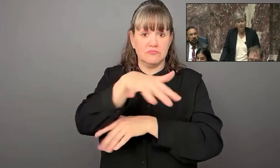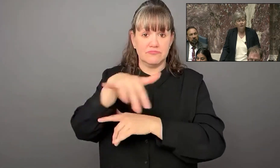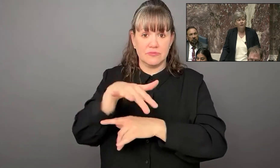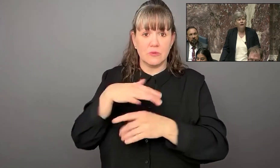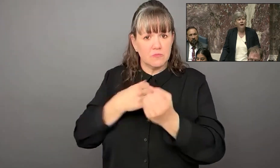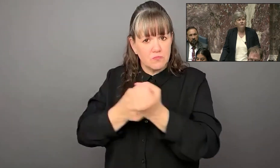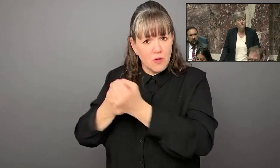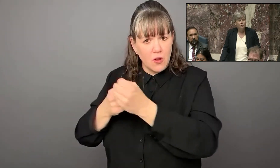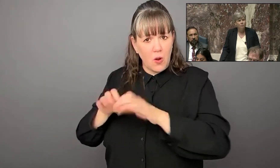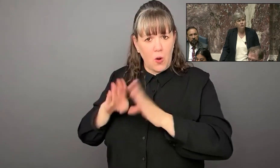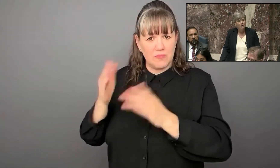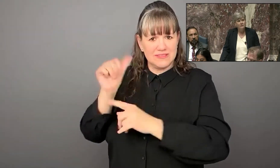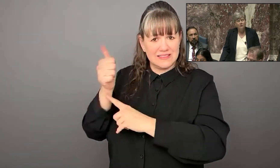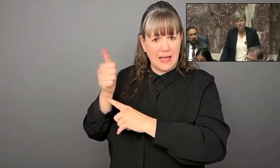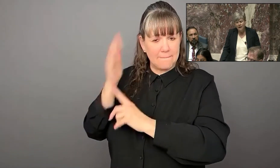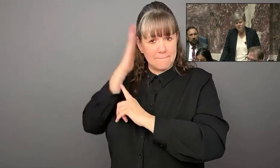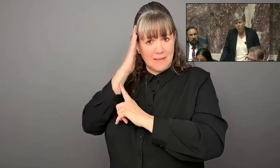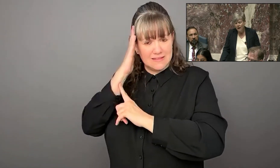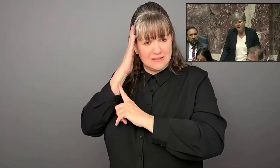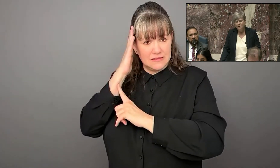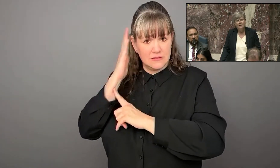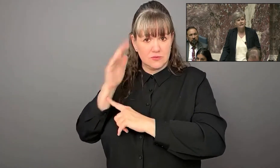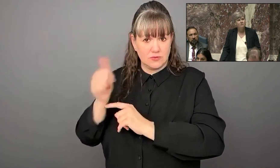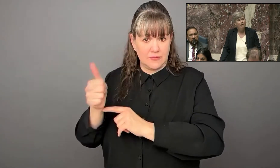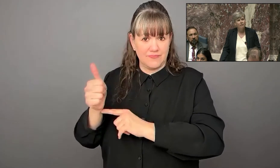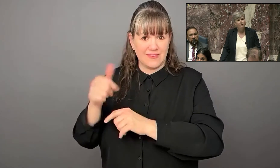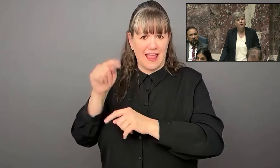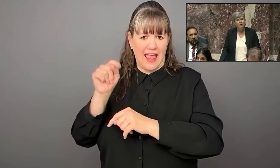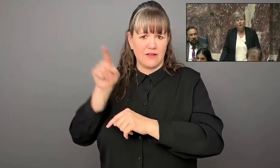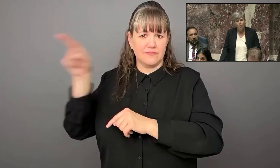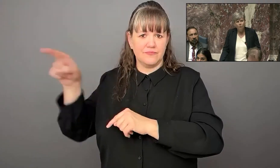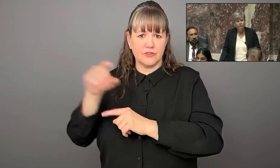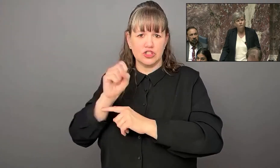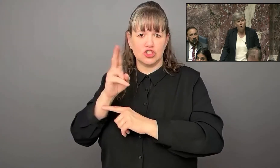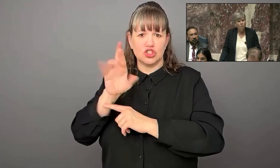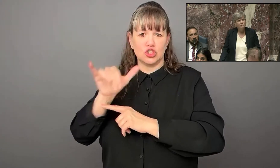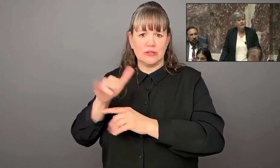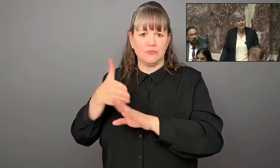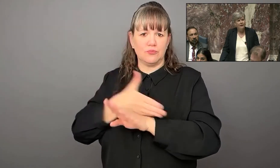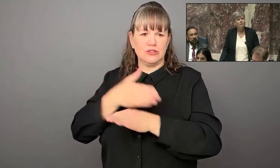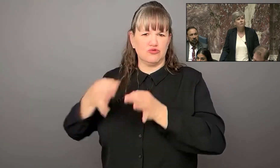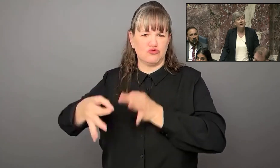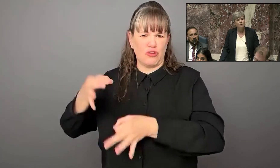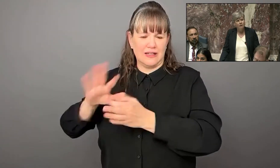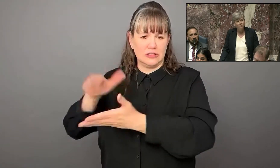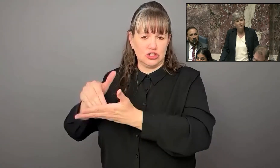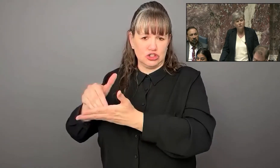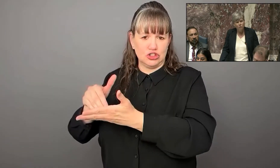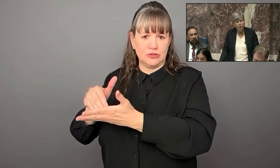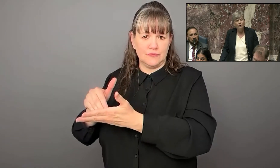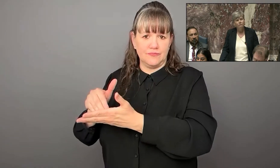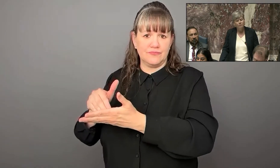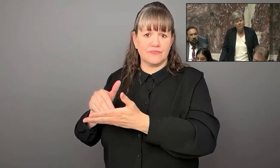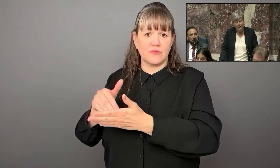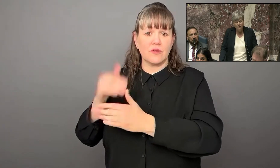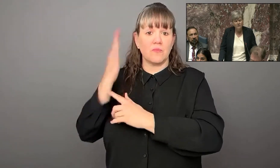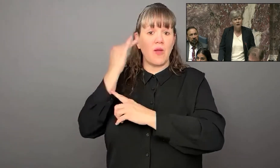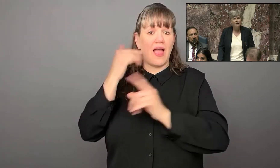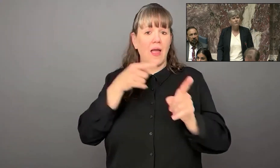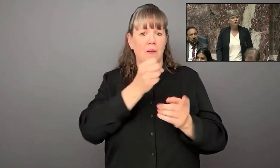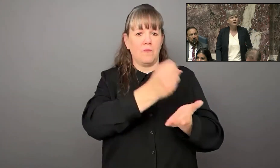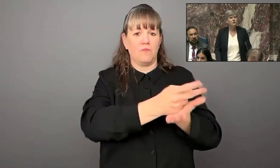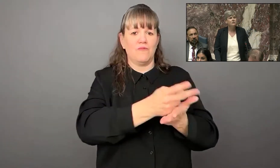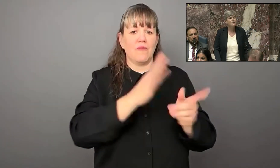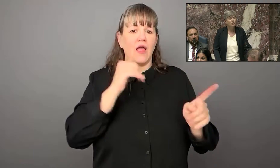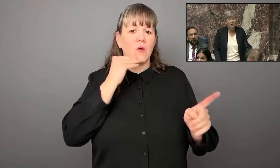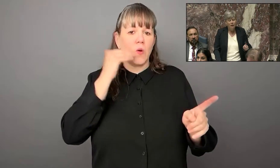Speaker, at the Surrey Pretrial Centre. That's why next month, approved homes at Alouette and Maple Ridge will open for people outside